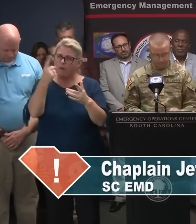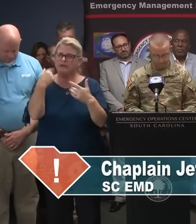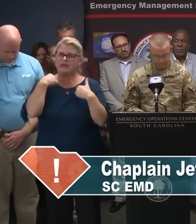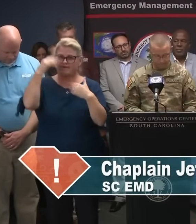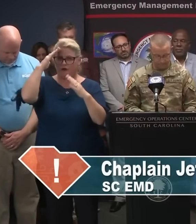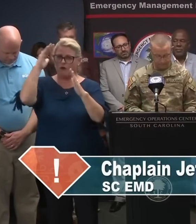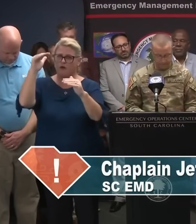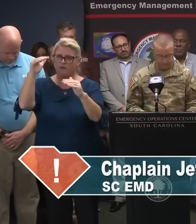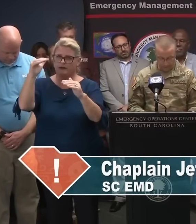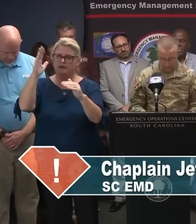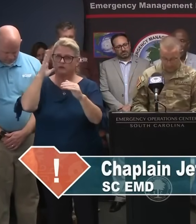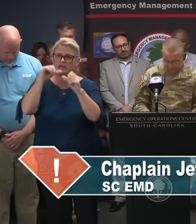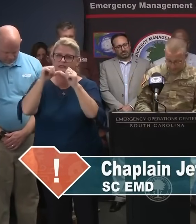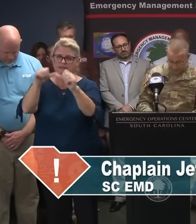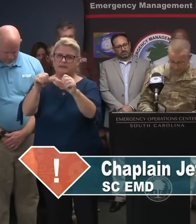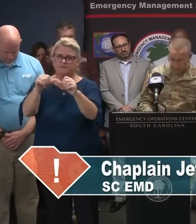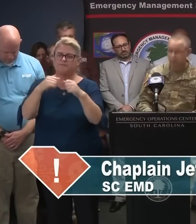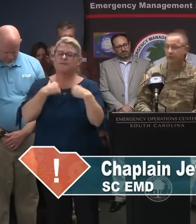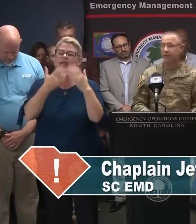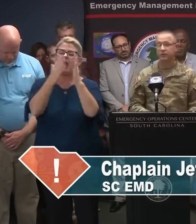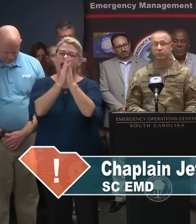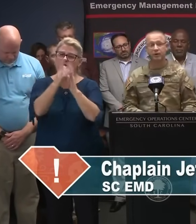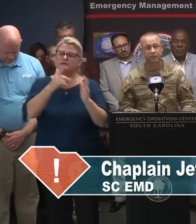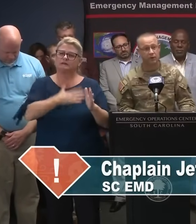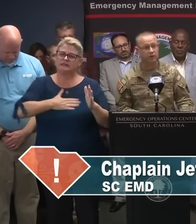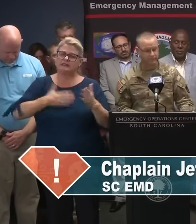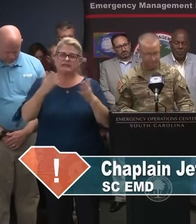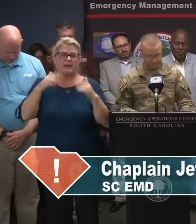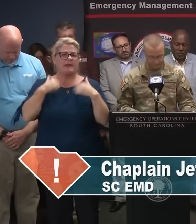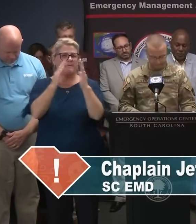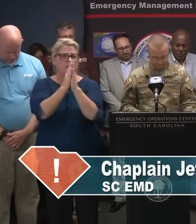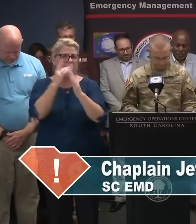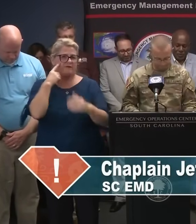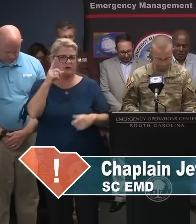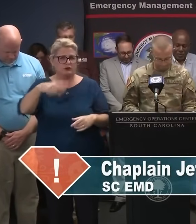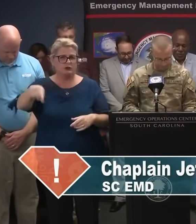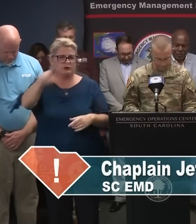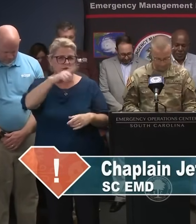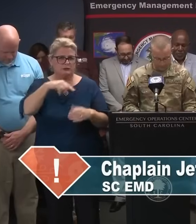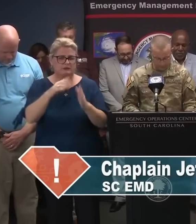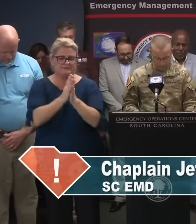hope. And I humbly ask you now to allow me to pray for all of us.